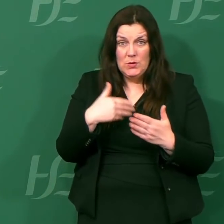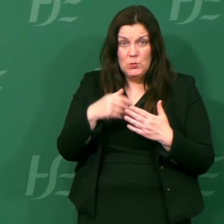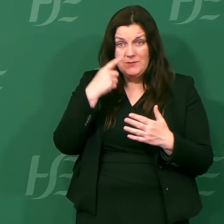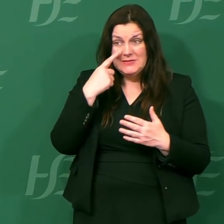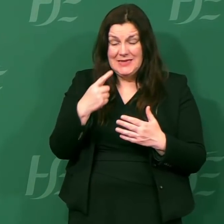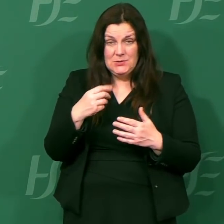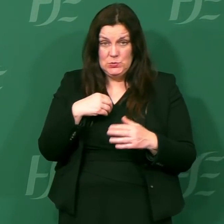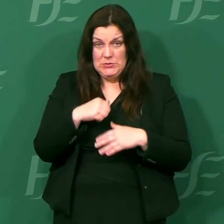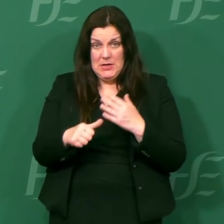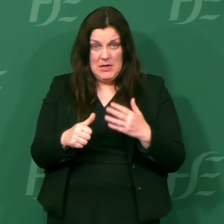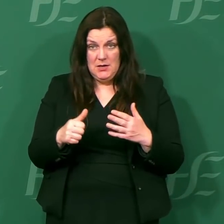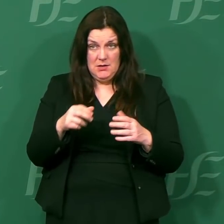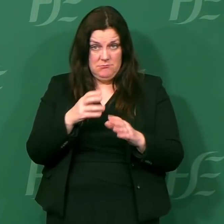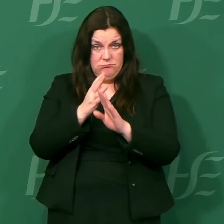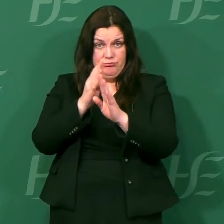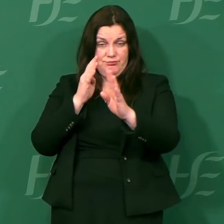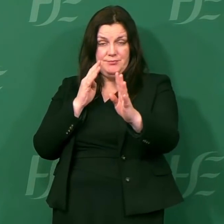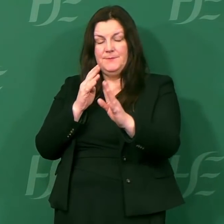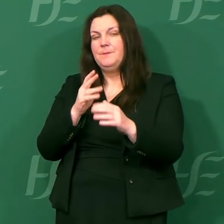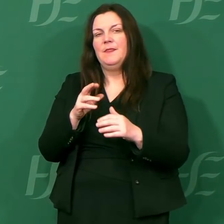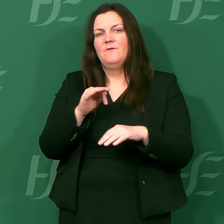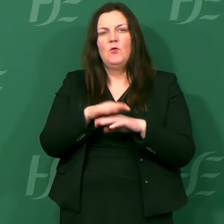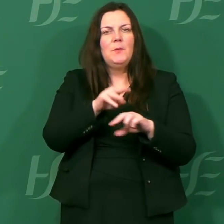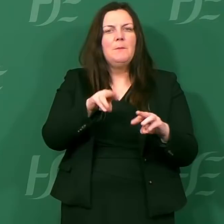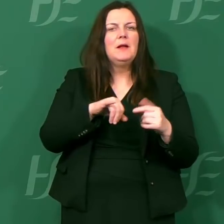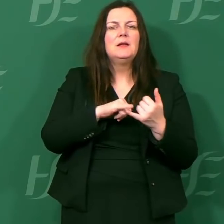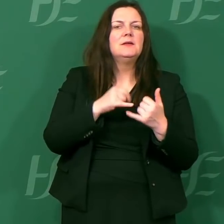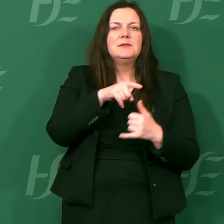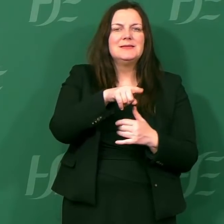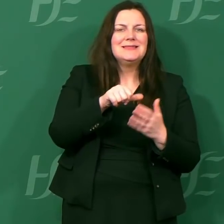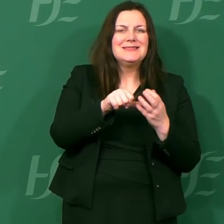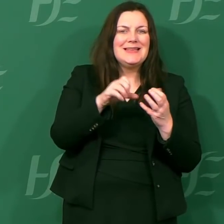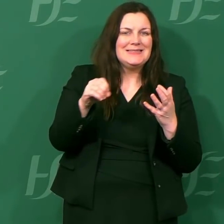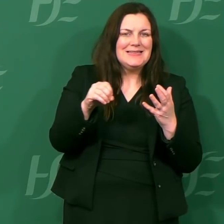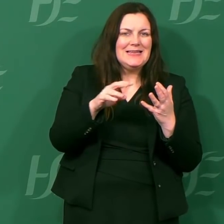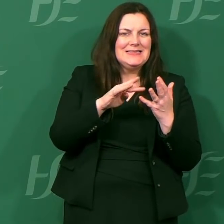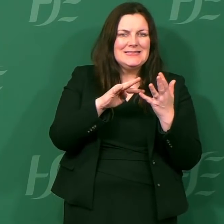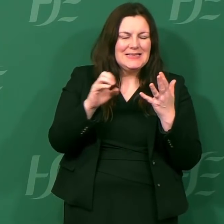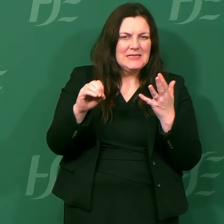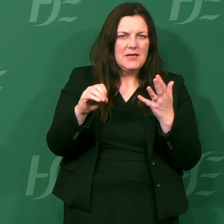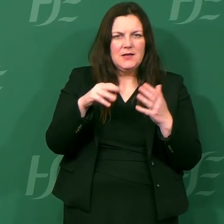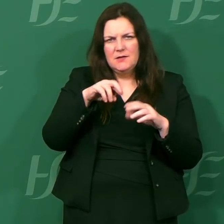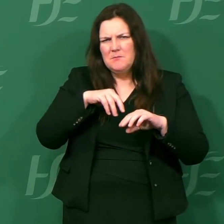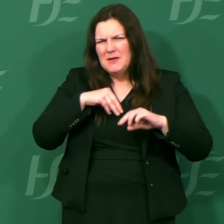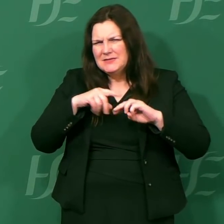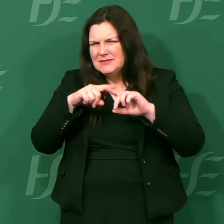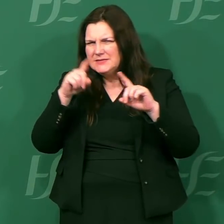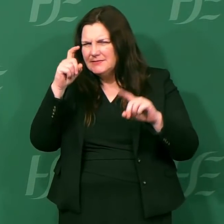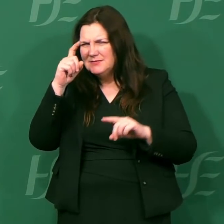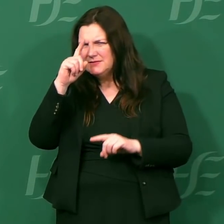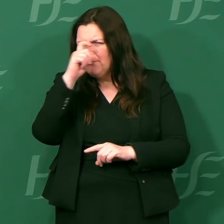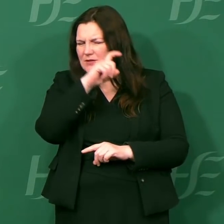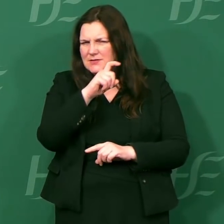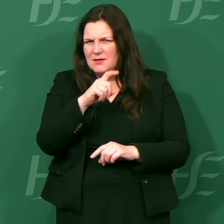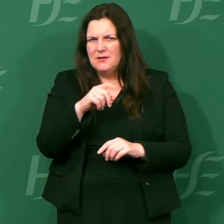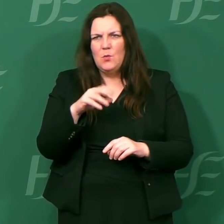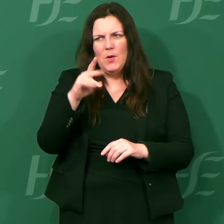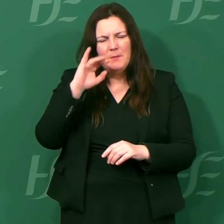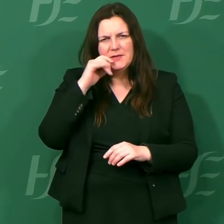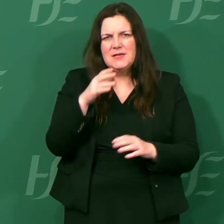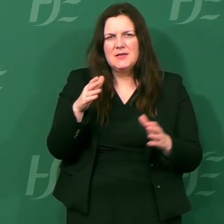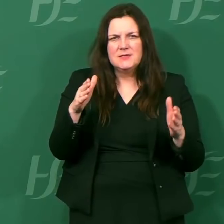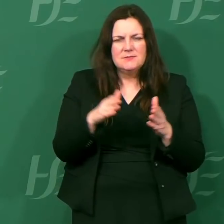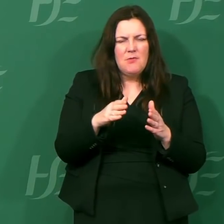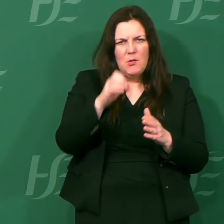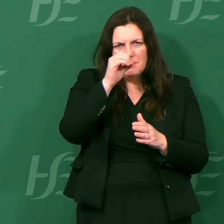seen even today. And certainly for the 60s to 69-year-olds, it was a bit more difficult because only a smaller percentage of